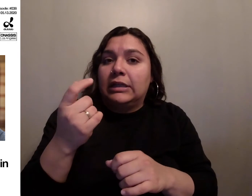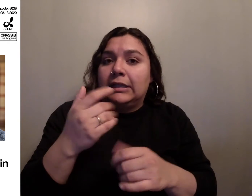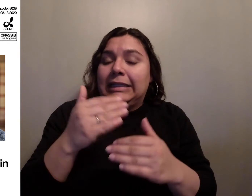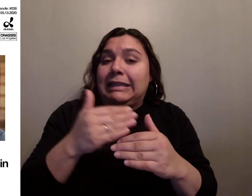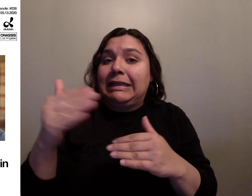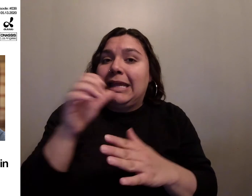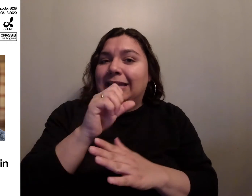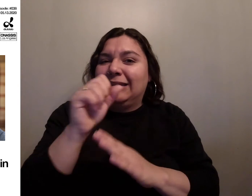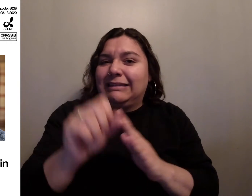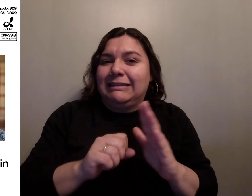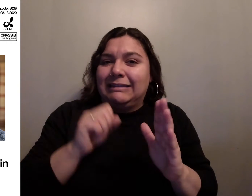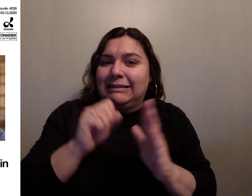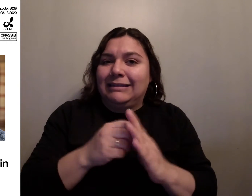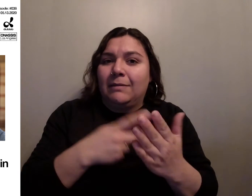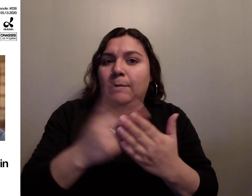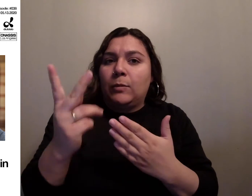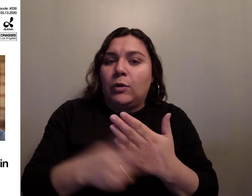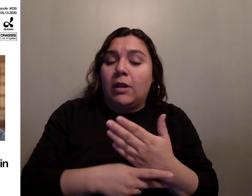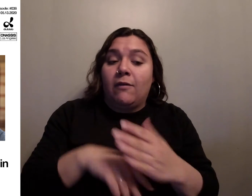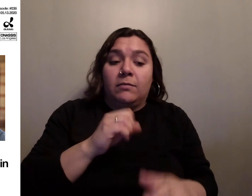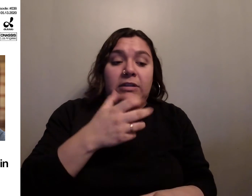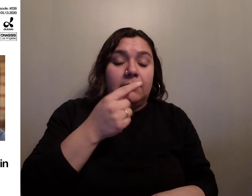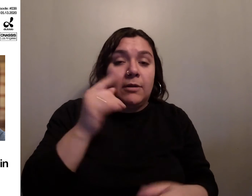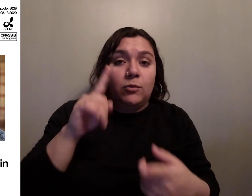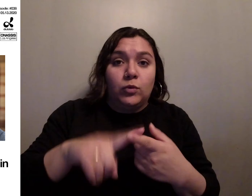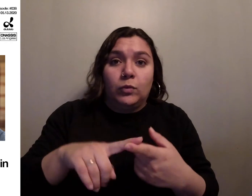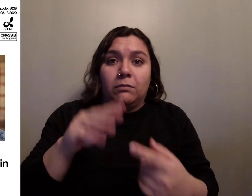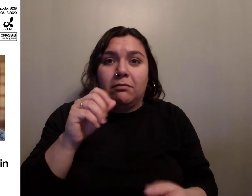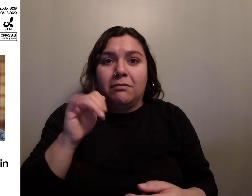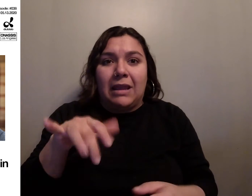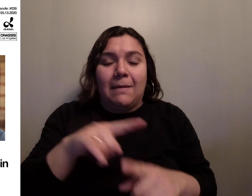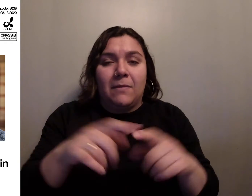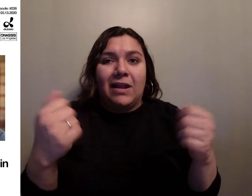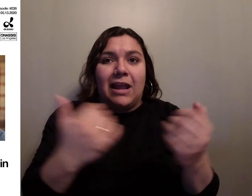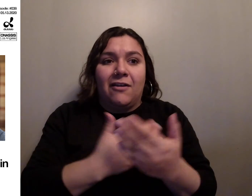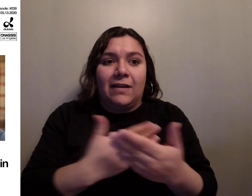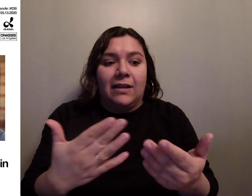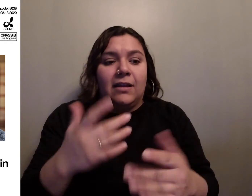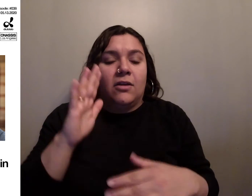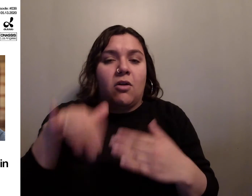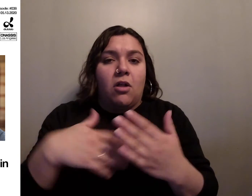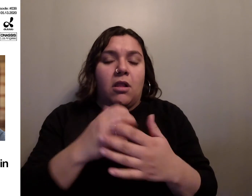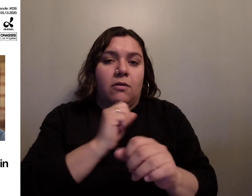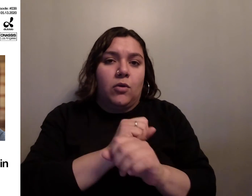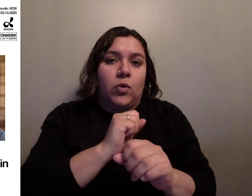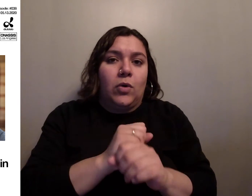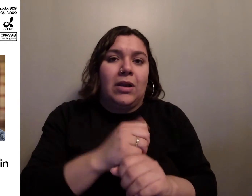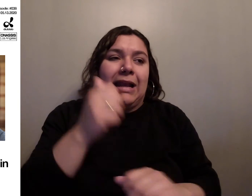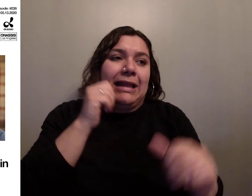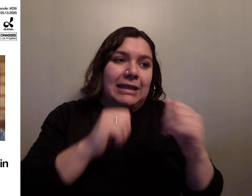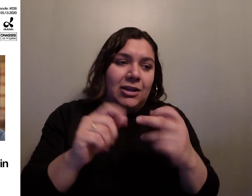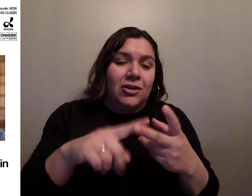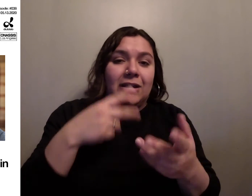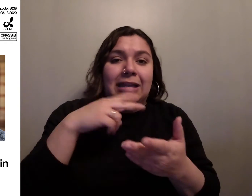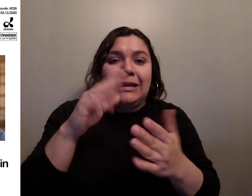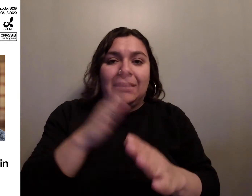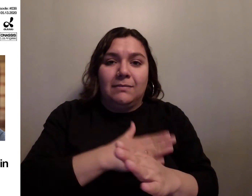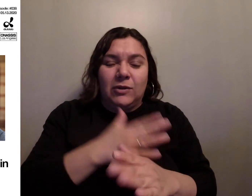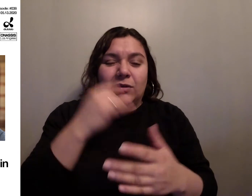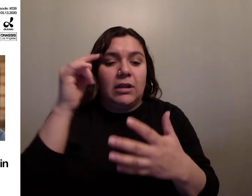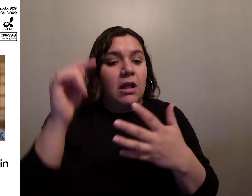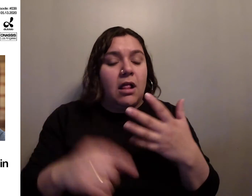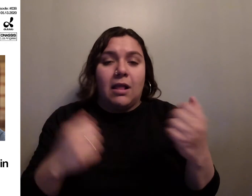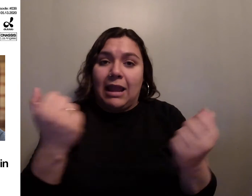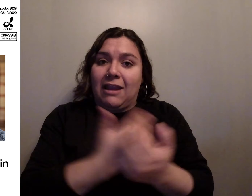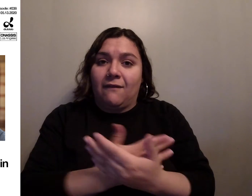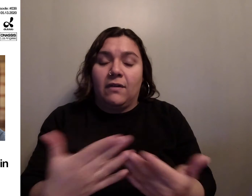the full next season's program from September through May, with all of the work in